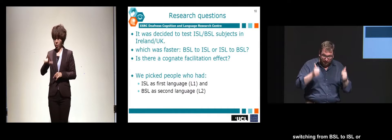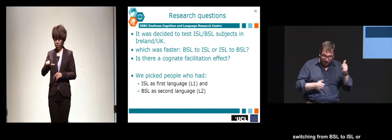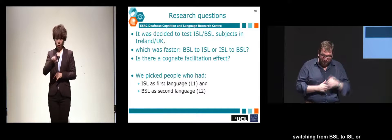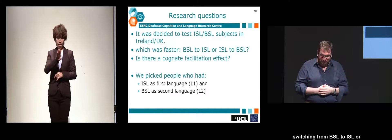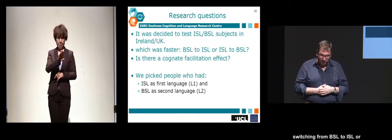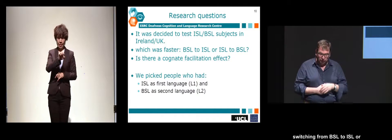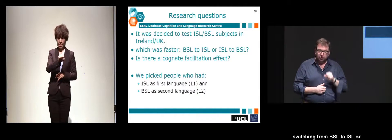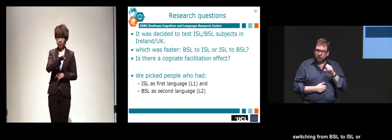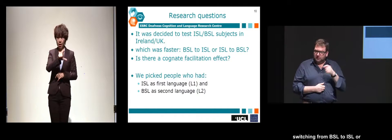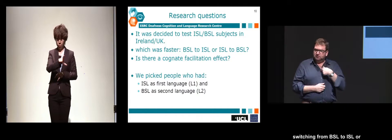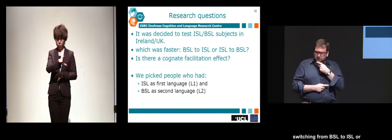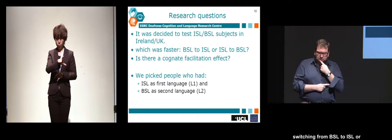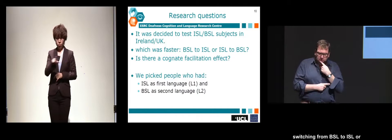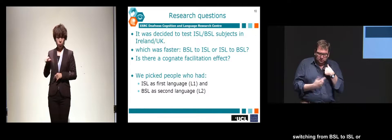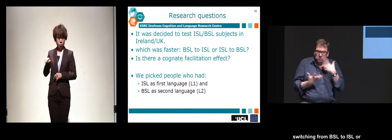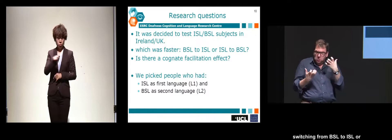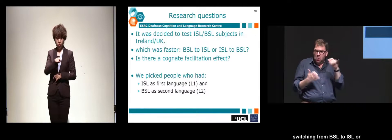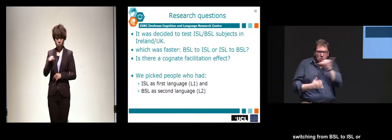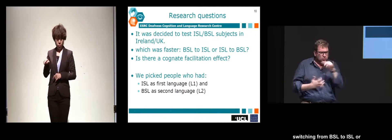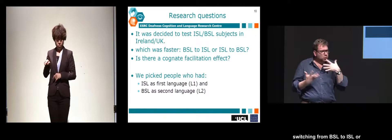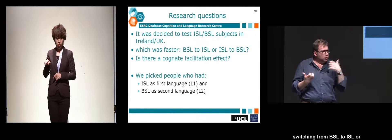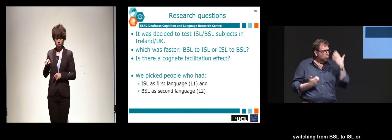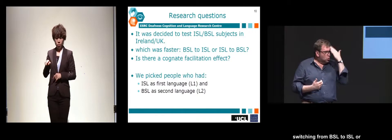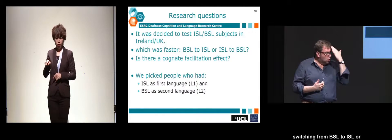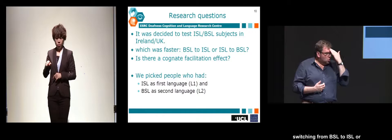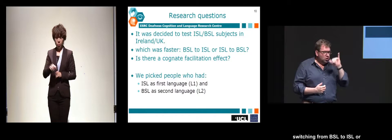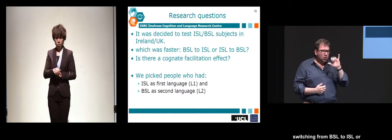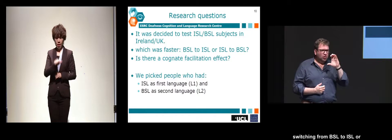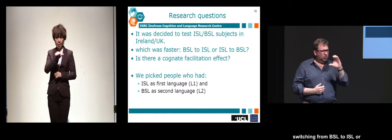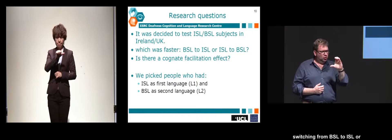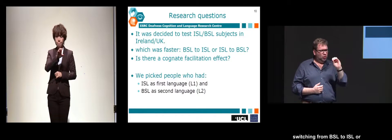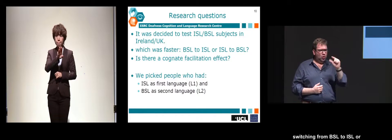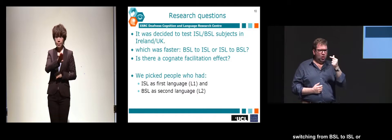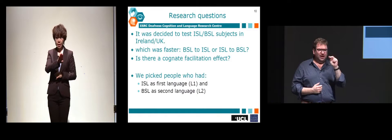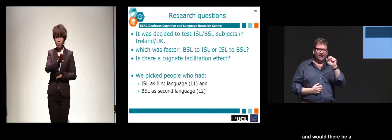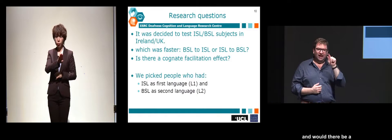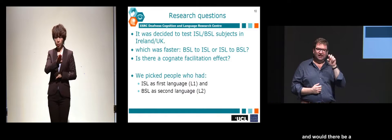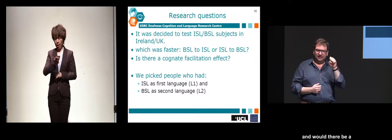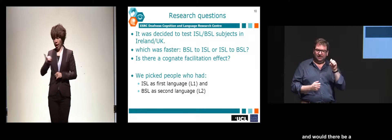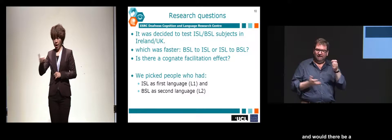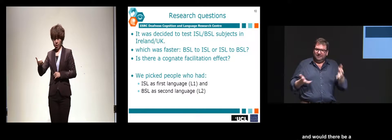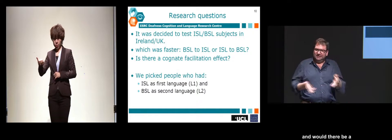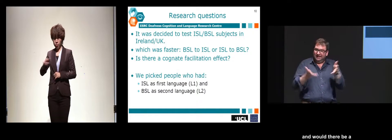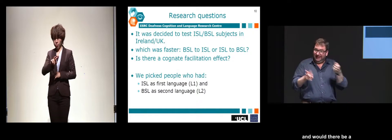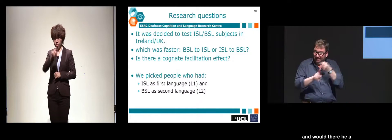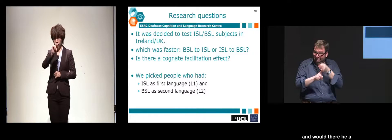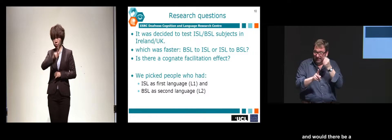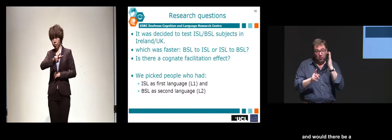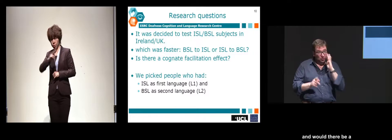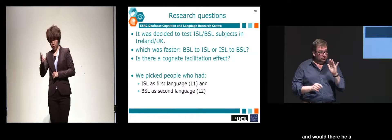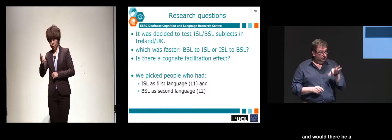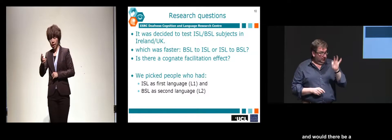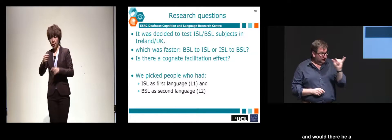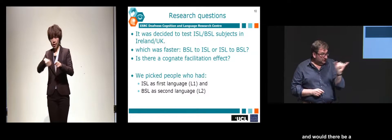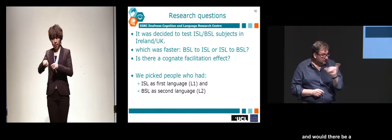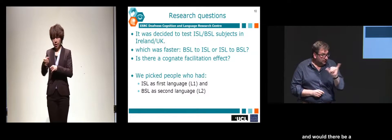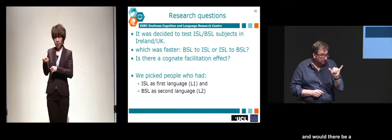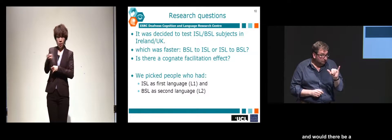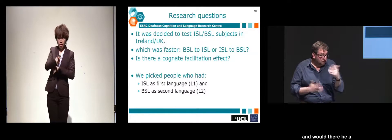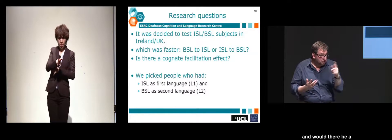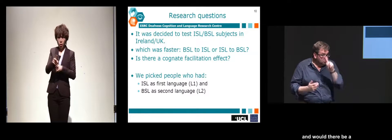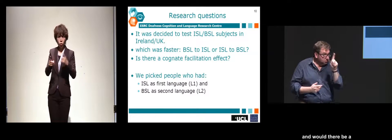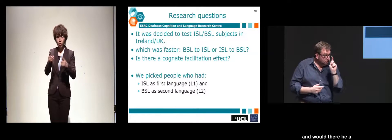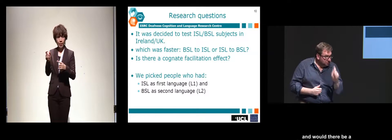faster, switching from BSL to ISL or from ISL to BSL, and would there be a cognate facilitation